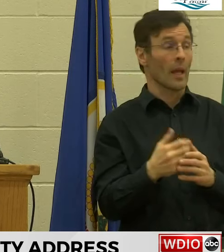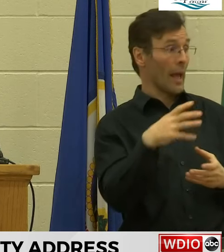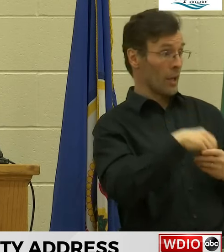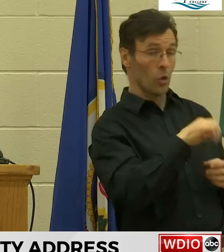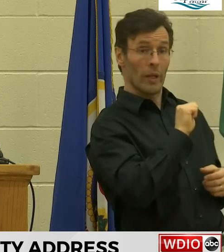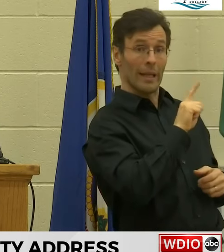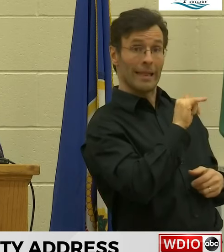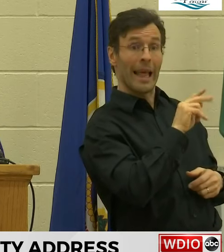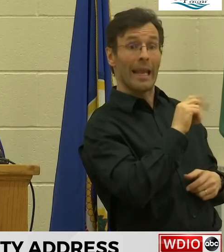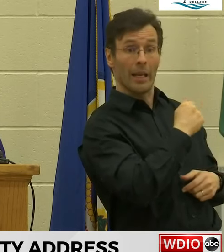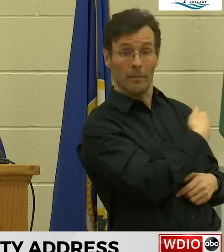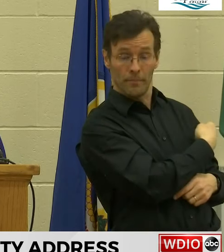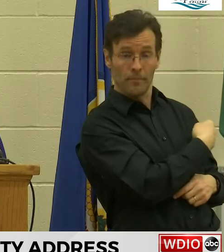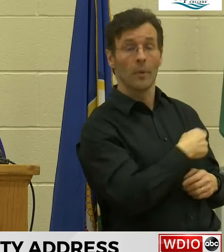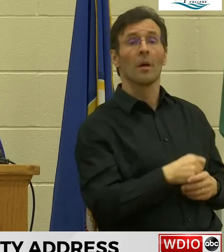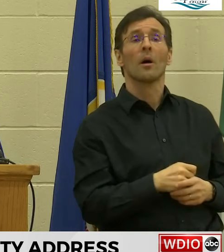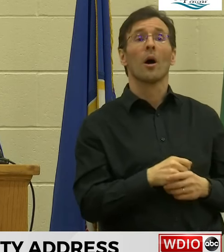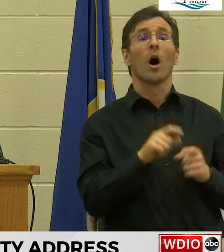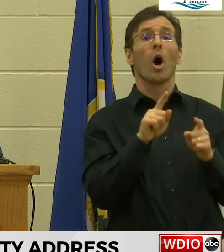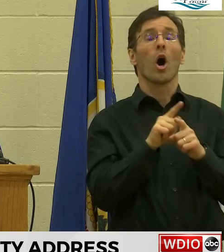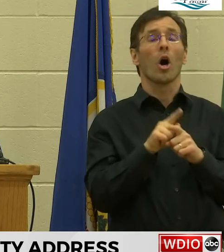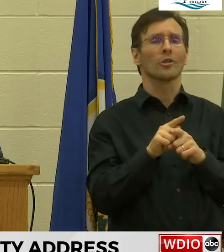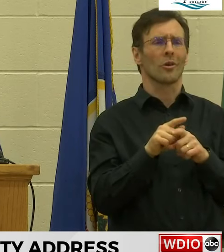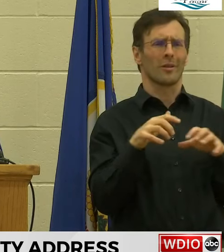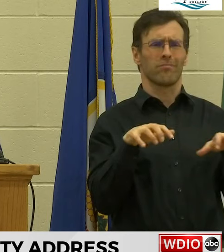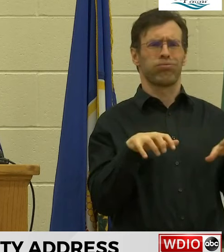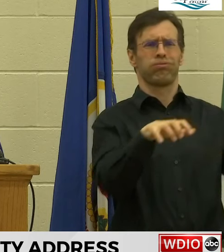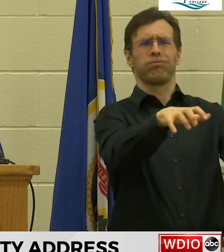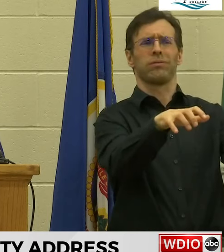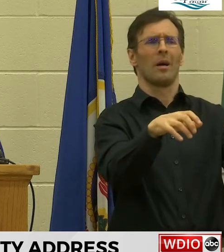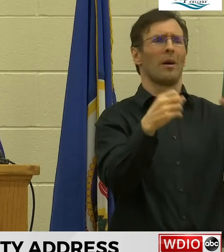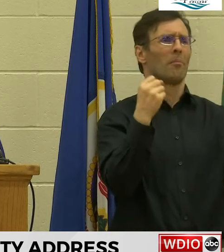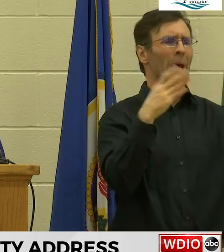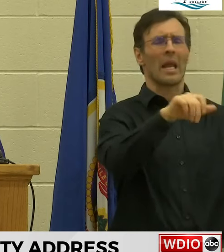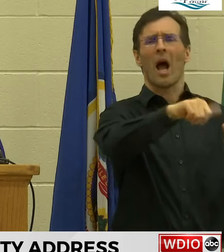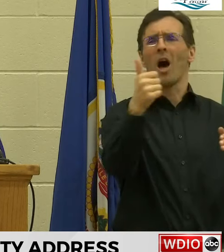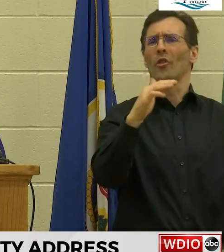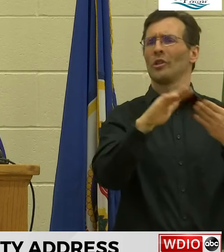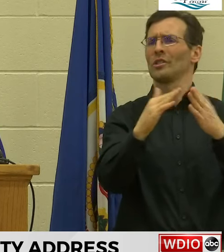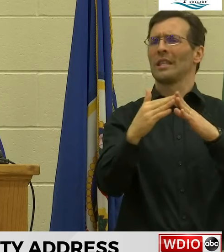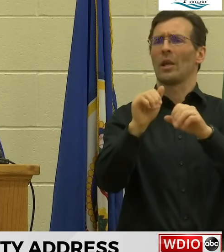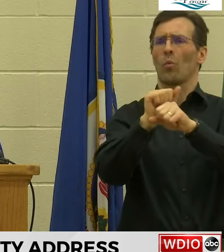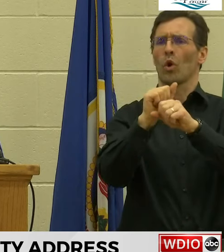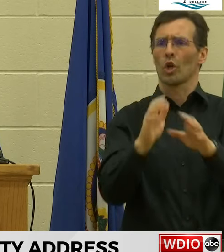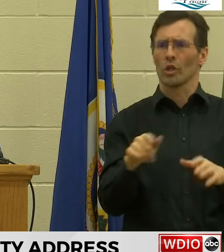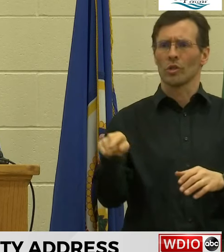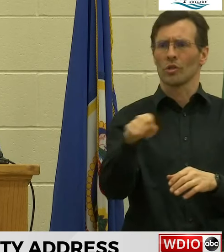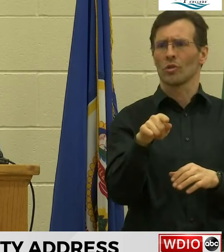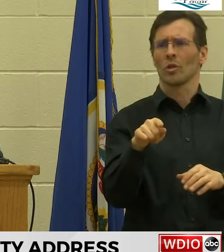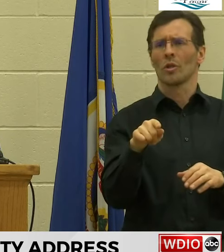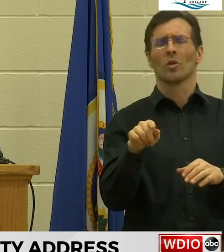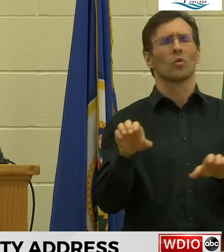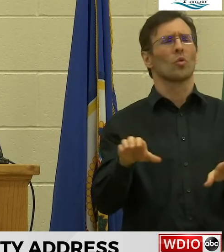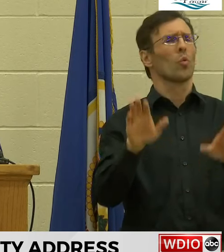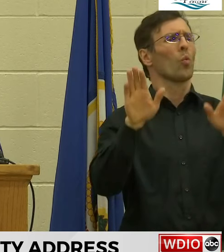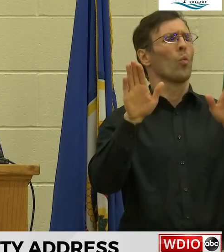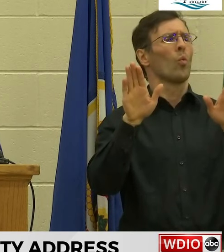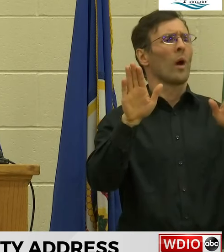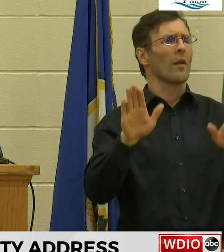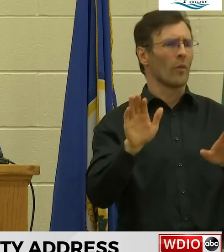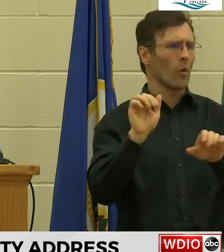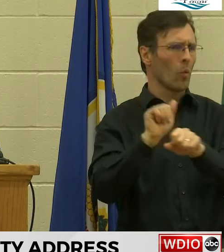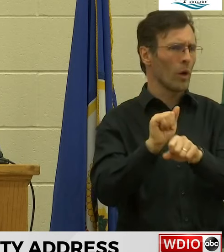including Elena, and also the hundreds of other city workers who do exceptional work every